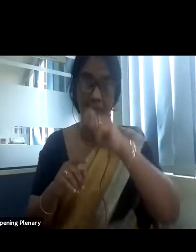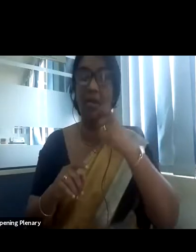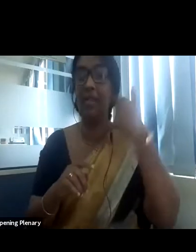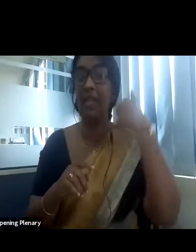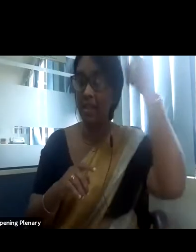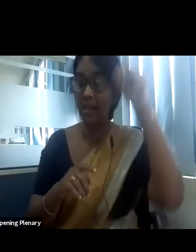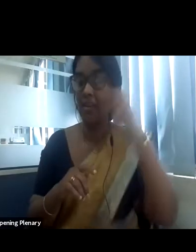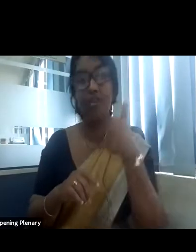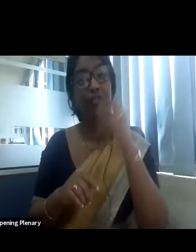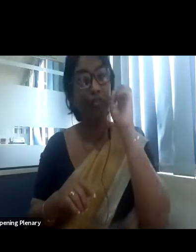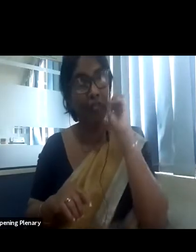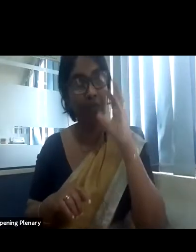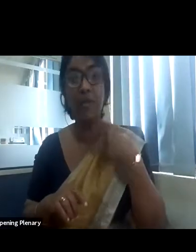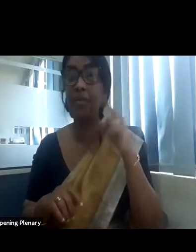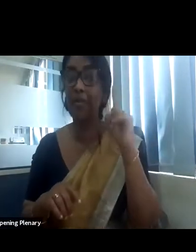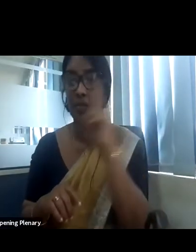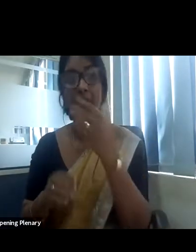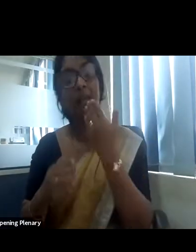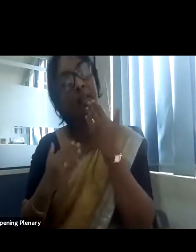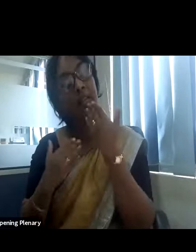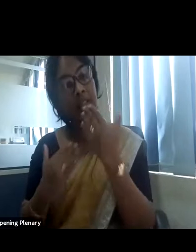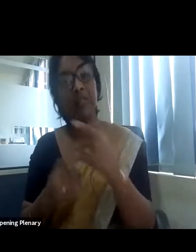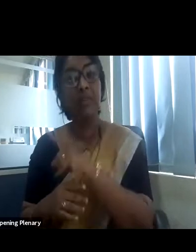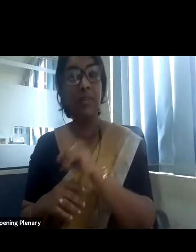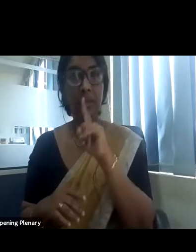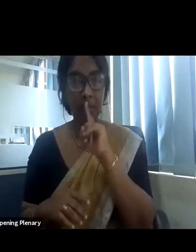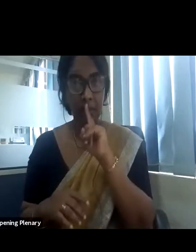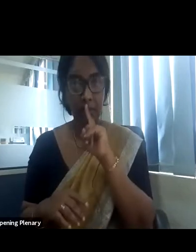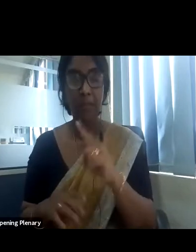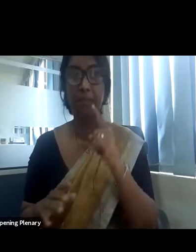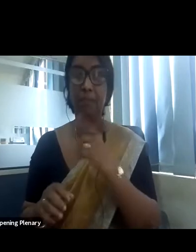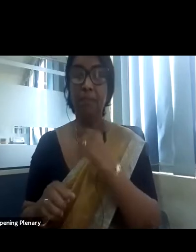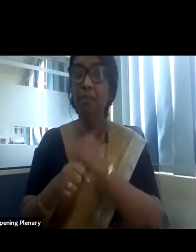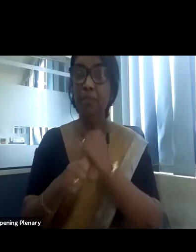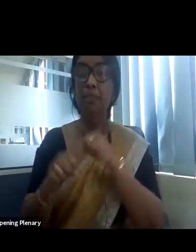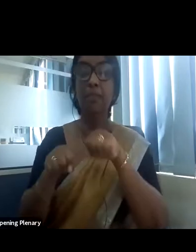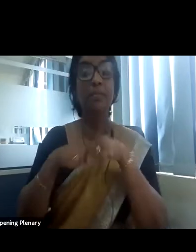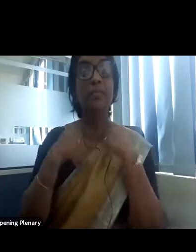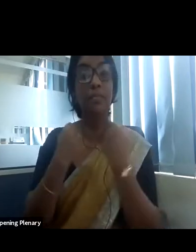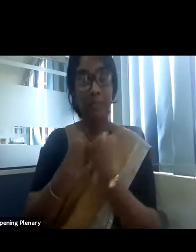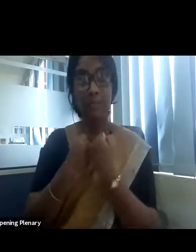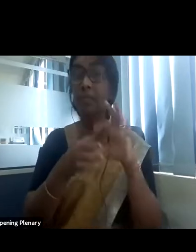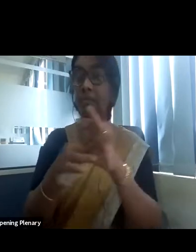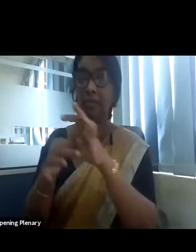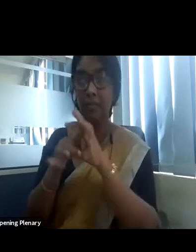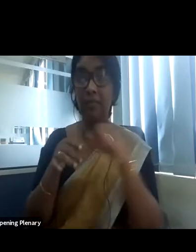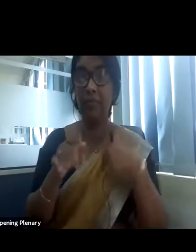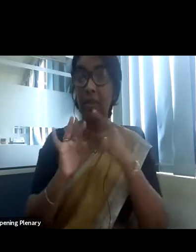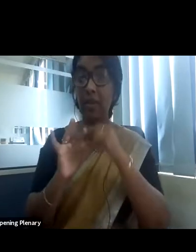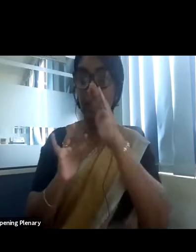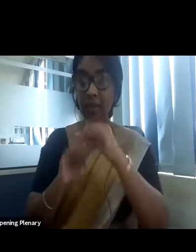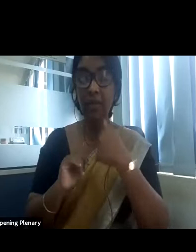to Global Compact Sri Lanka Network for inviting me to speak today at the opening session of this conference. It is